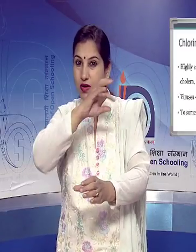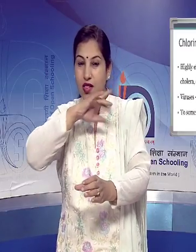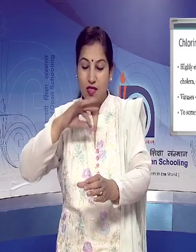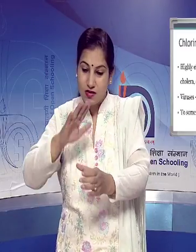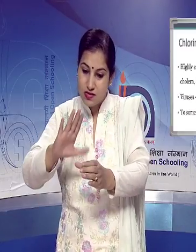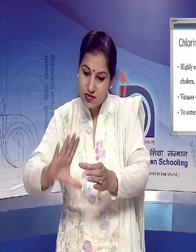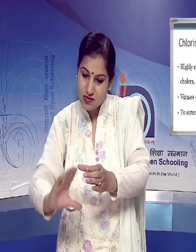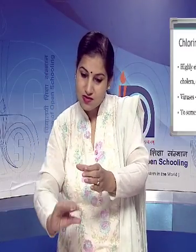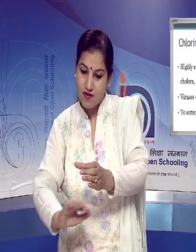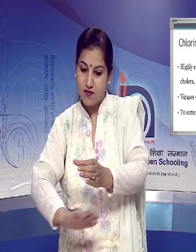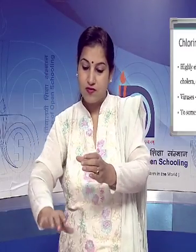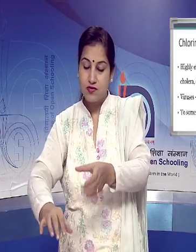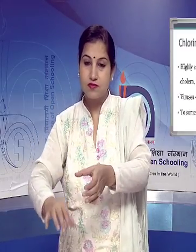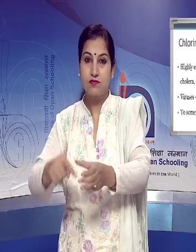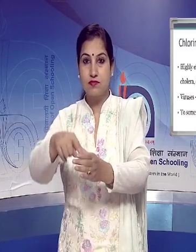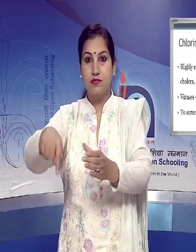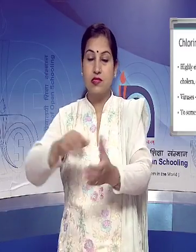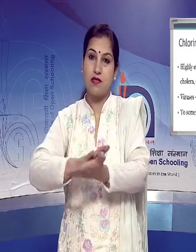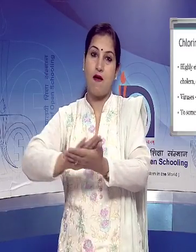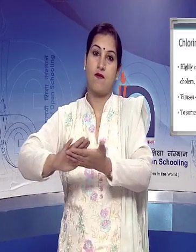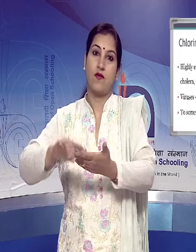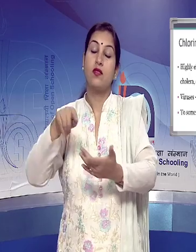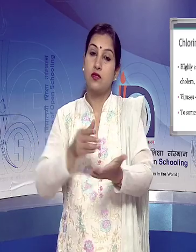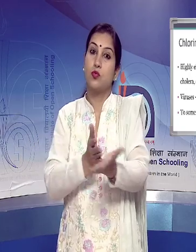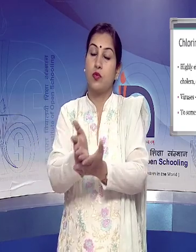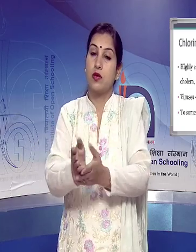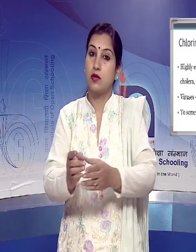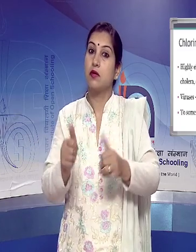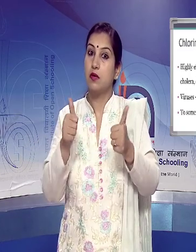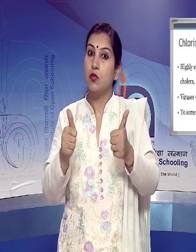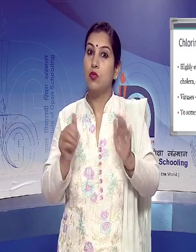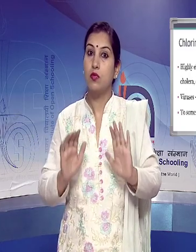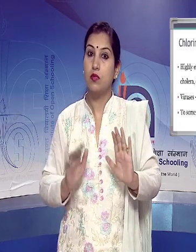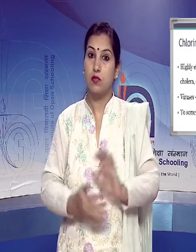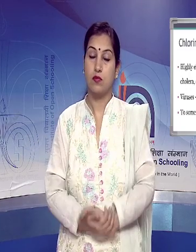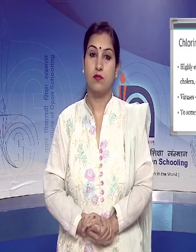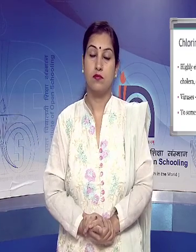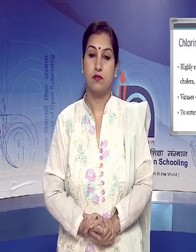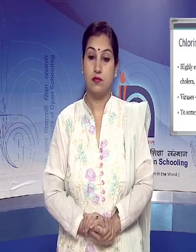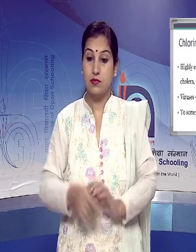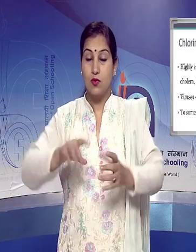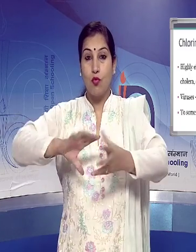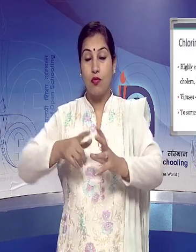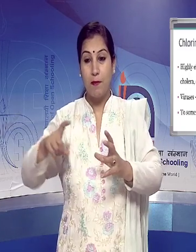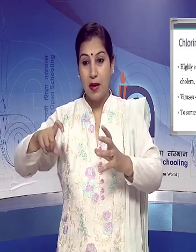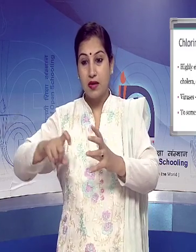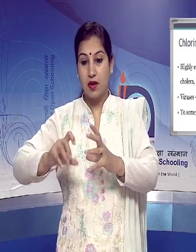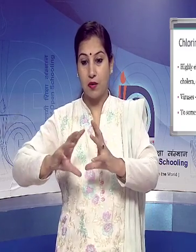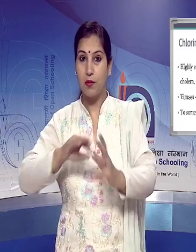This is one of the highly effective methods of killing bacteria.